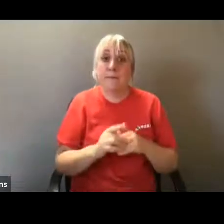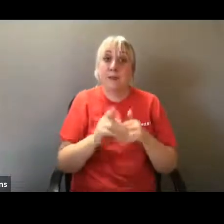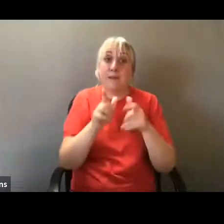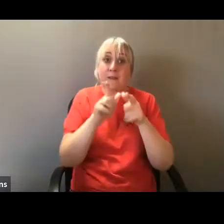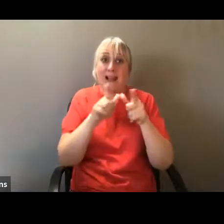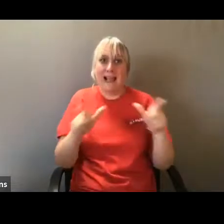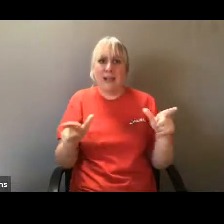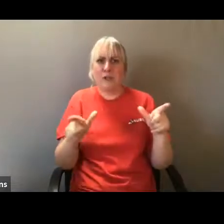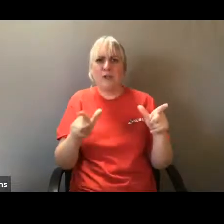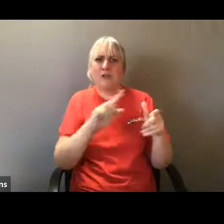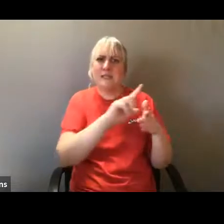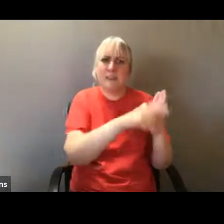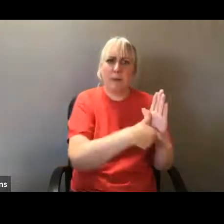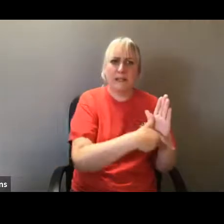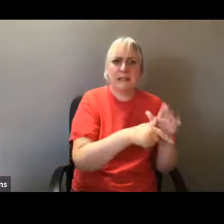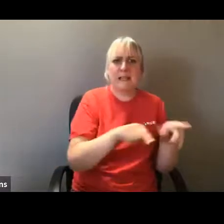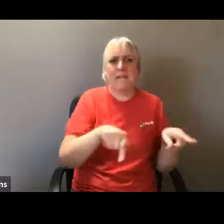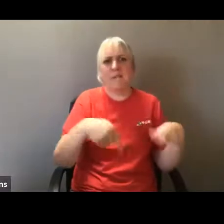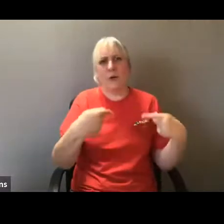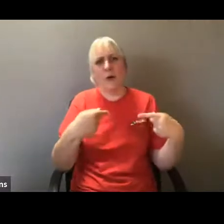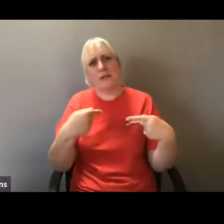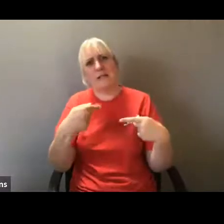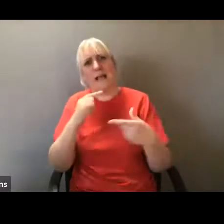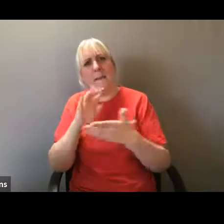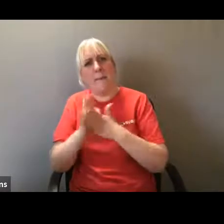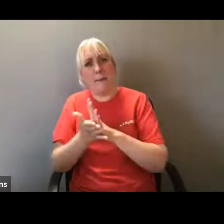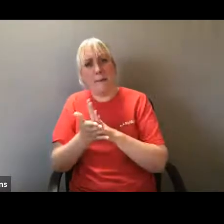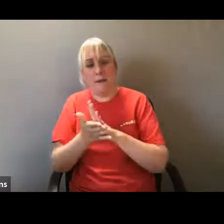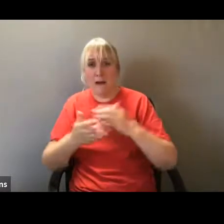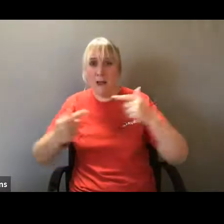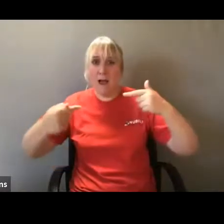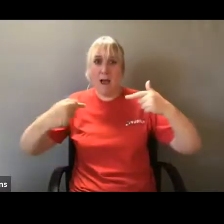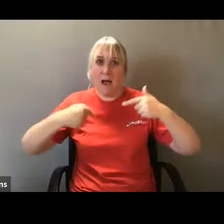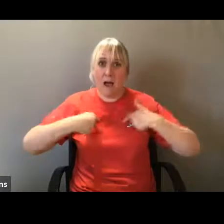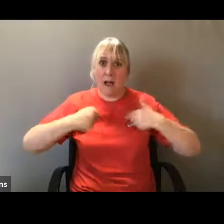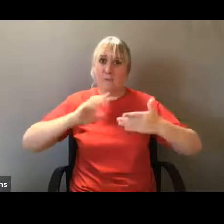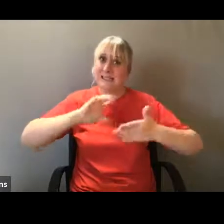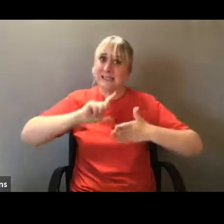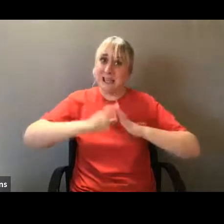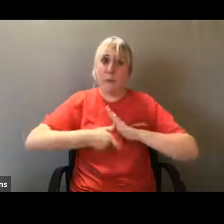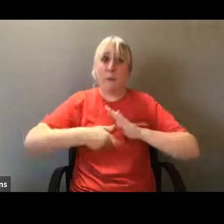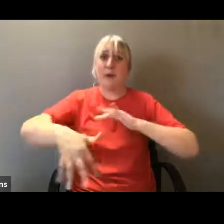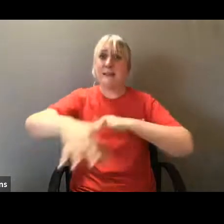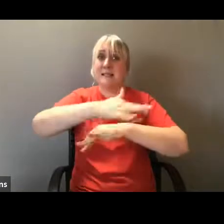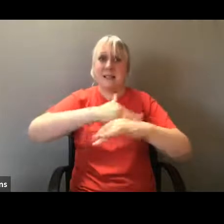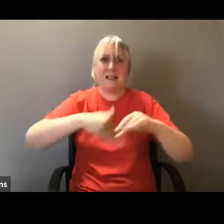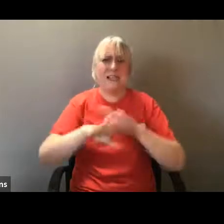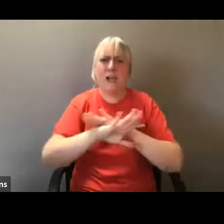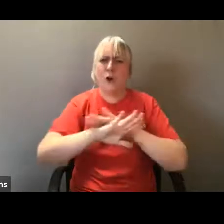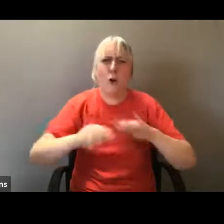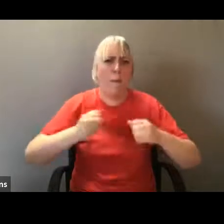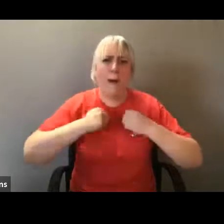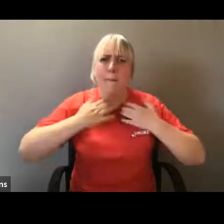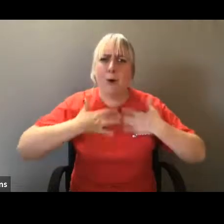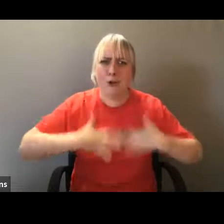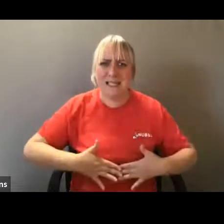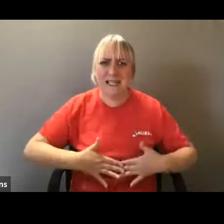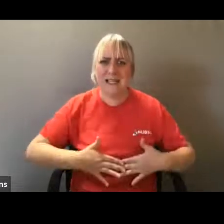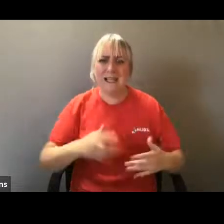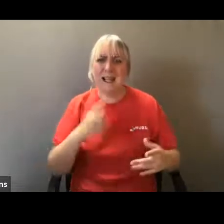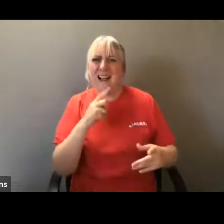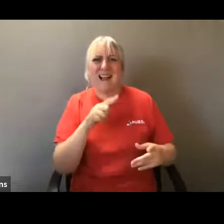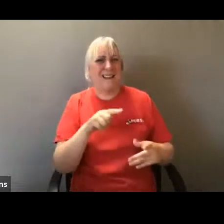impairment. The slogan, "I'm disabled by society, not by my body," is particularly jarring for people with chronic